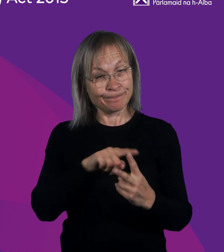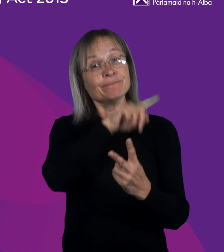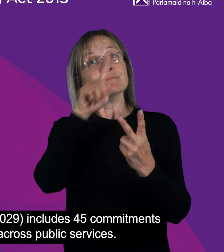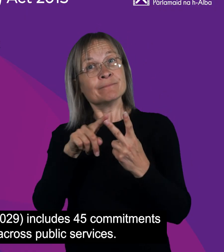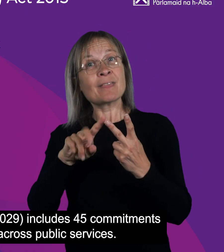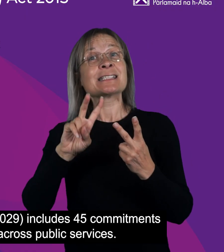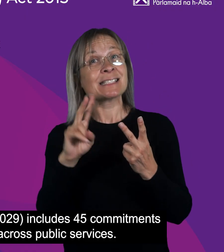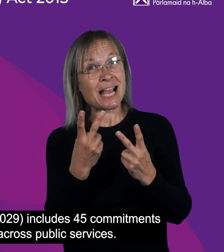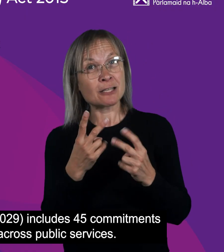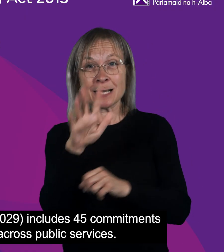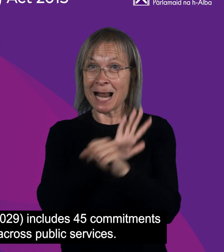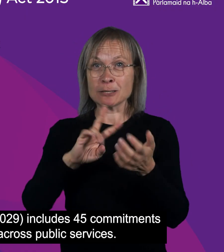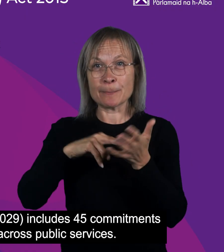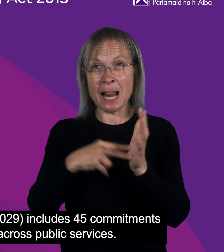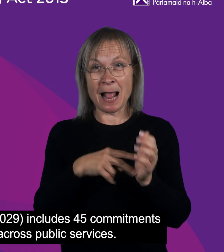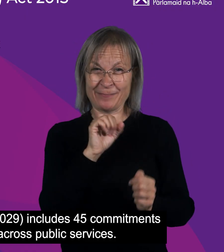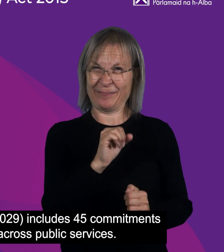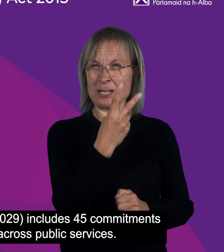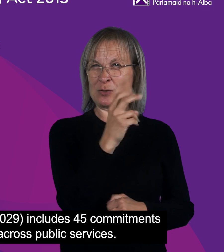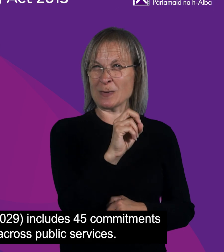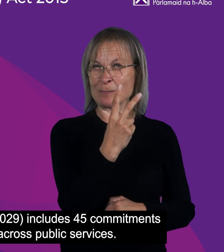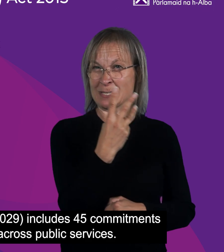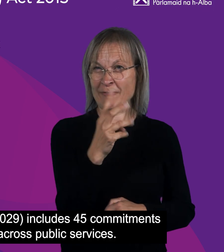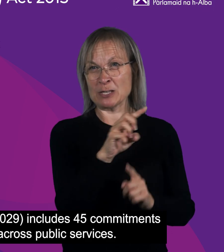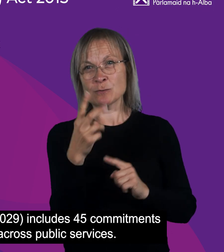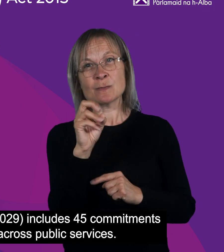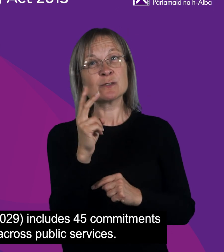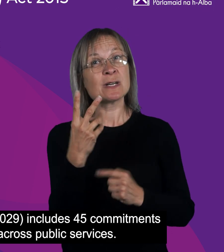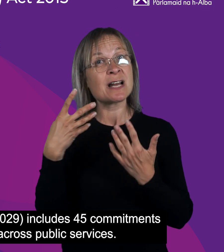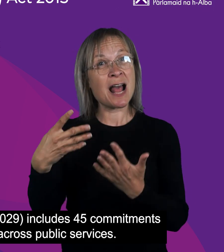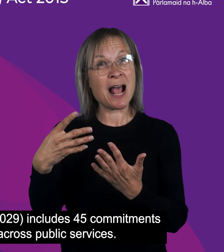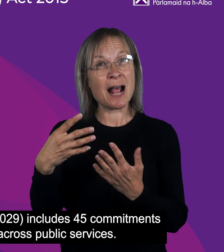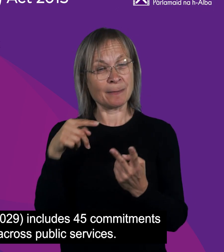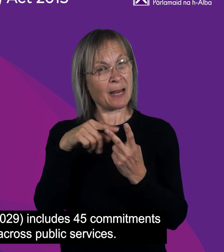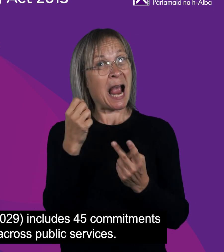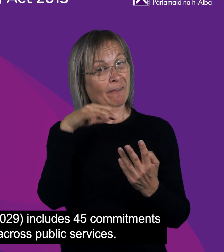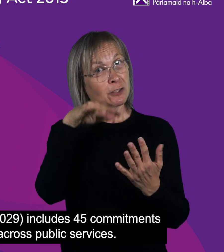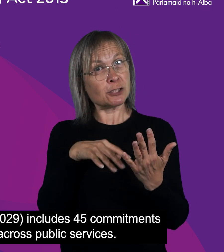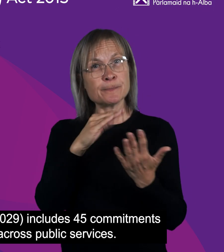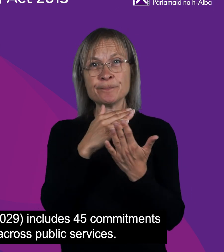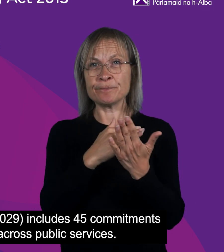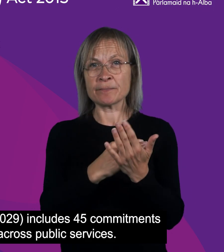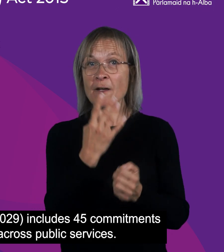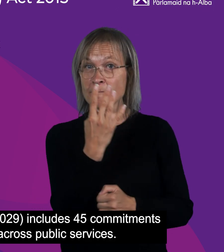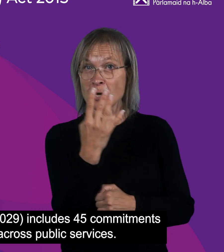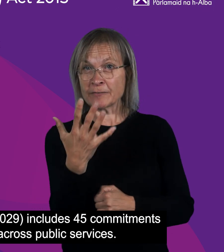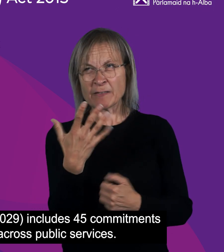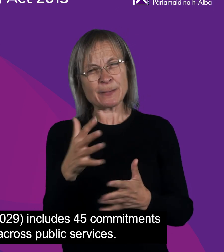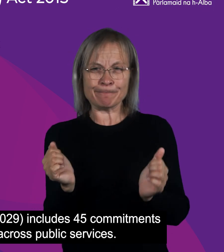The second National Plan 2023 to 2029 includes 45 commitments aimed at embedding BSL